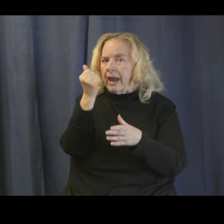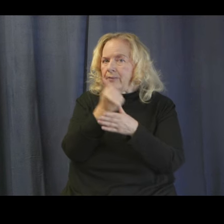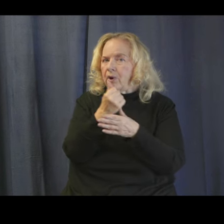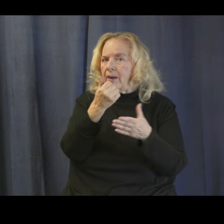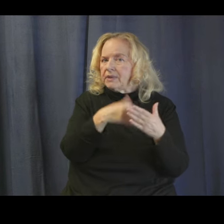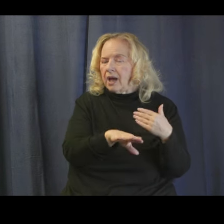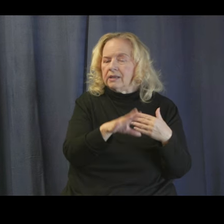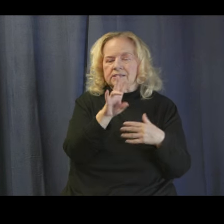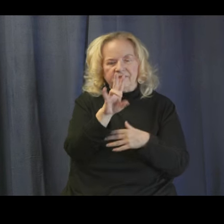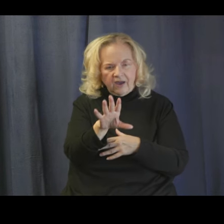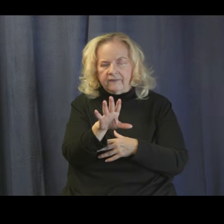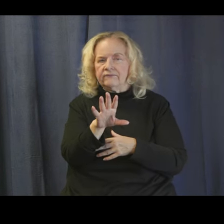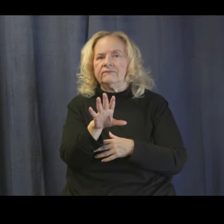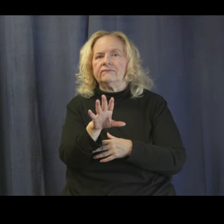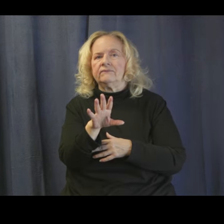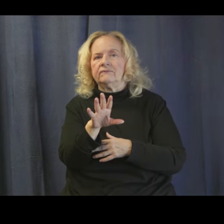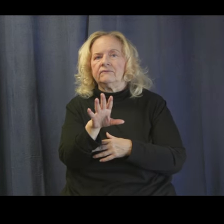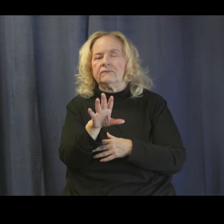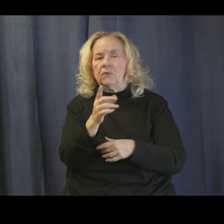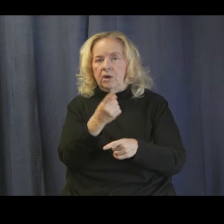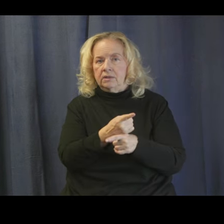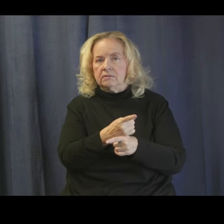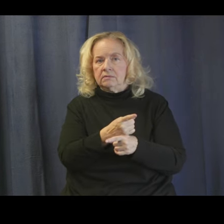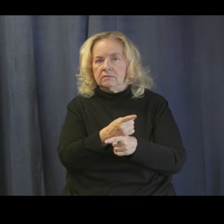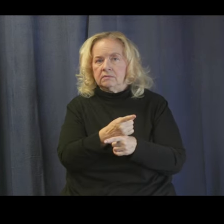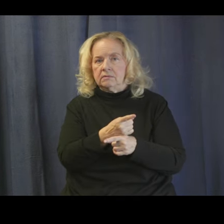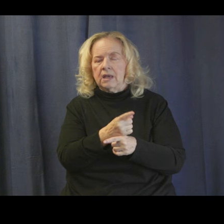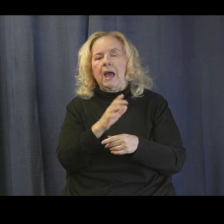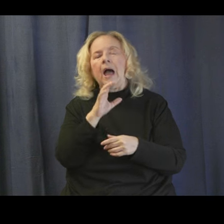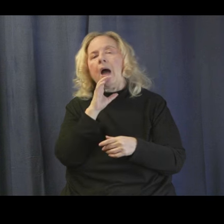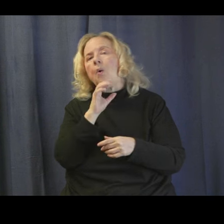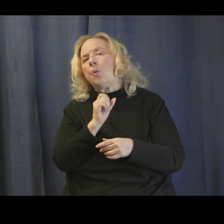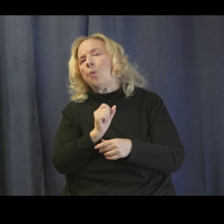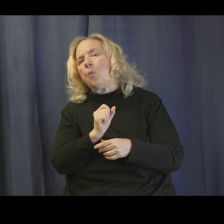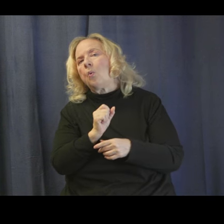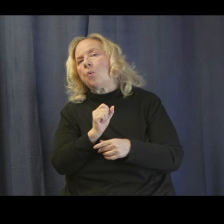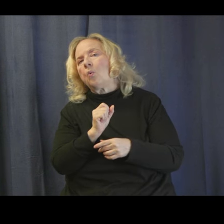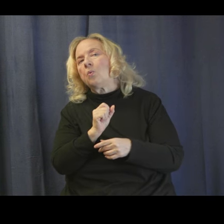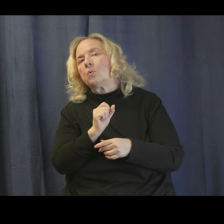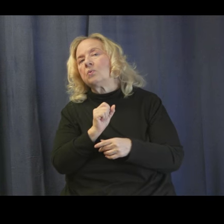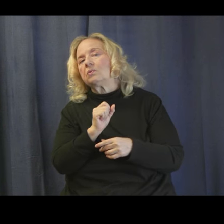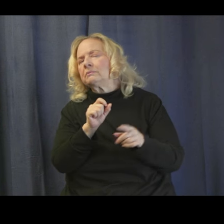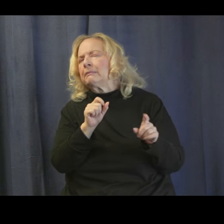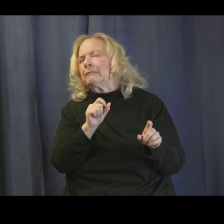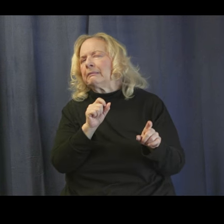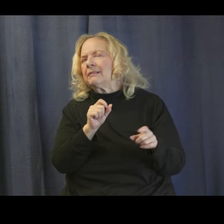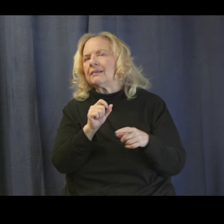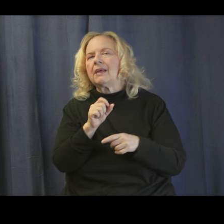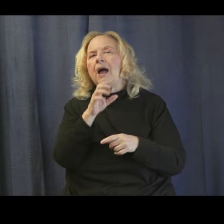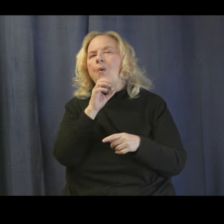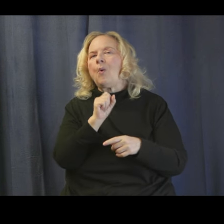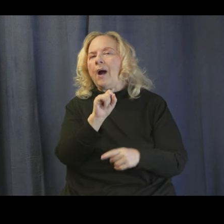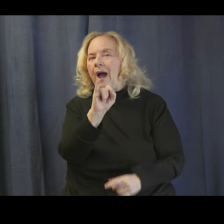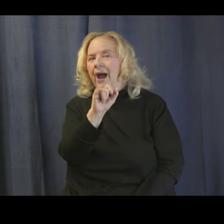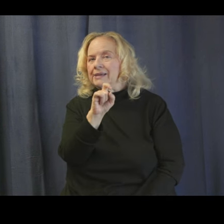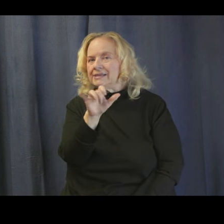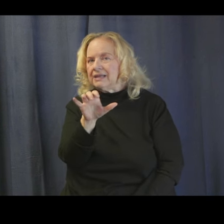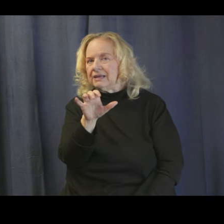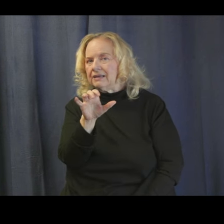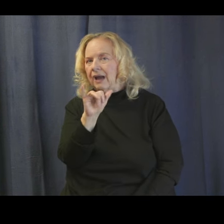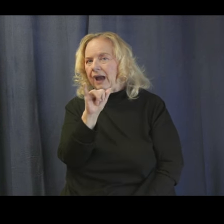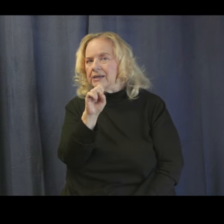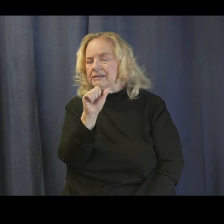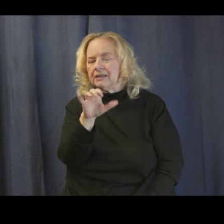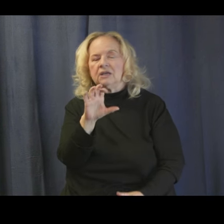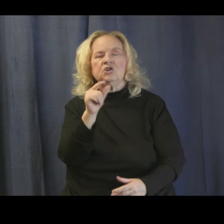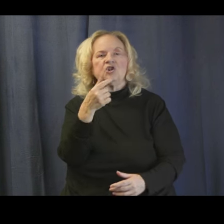dies? 75, right? How old is Isaac? Let's take a